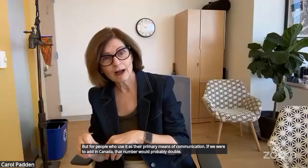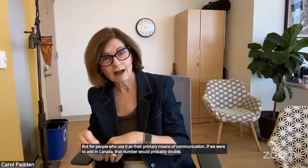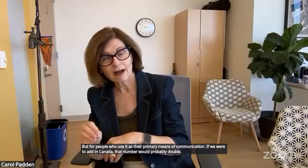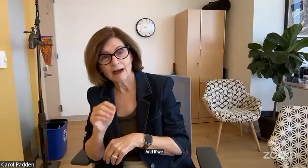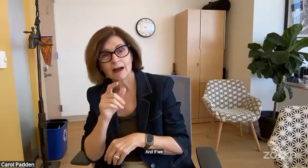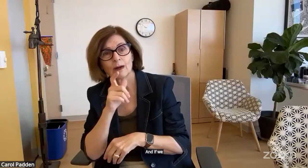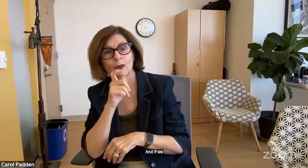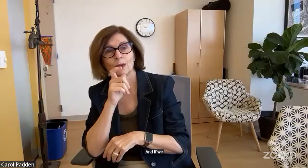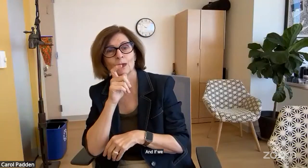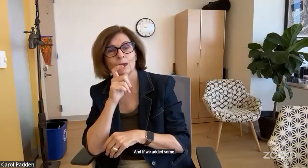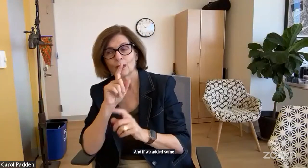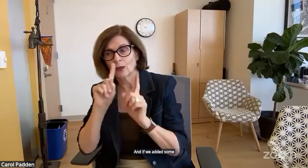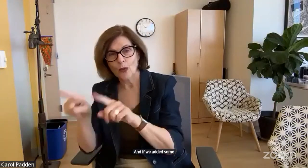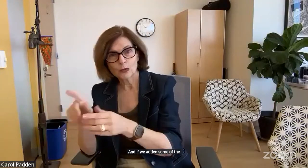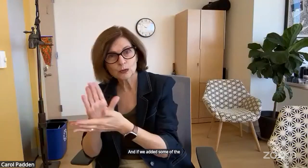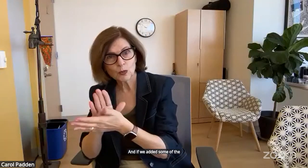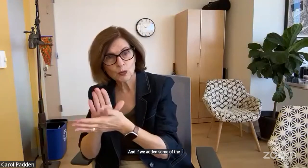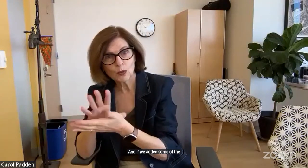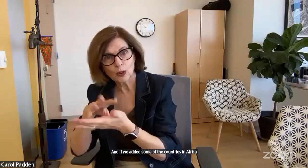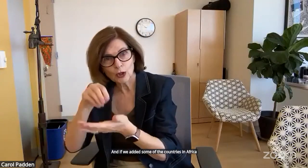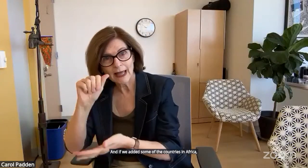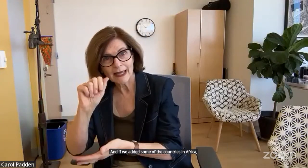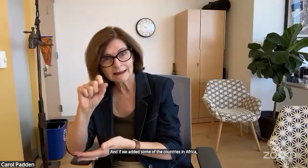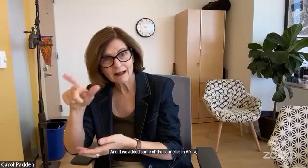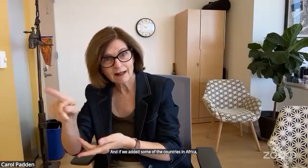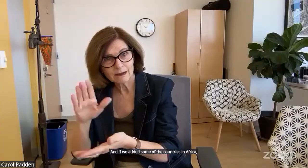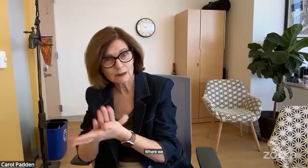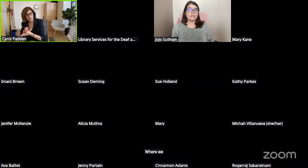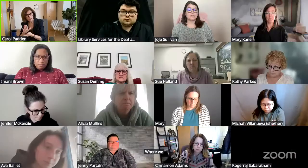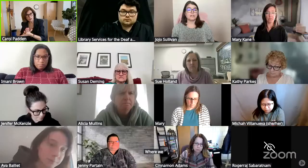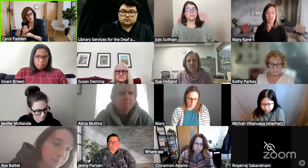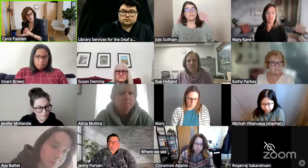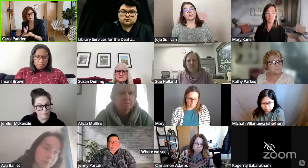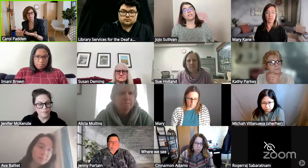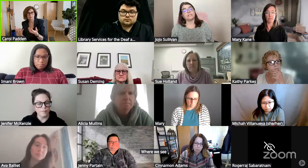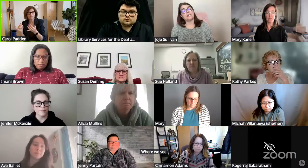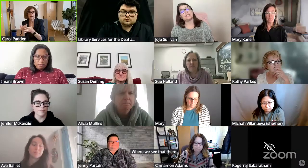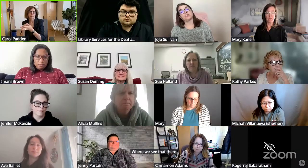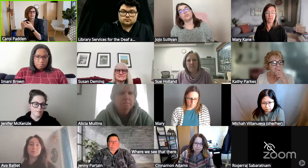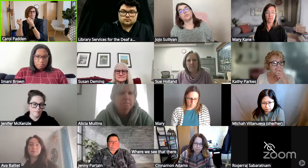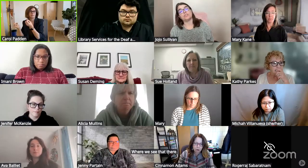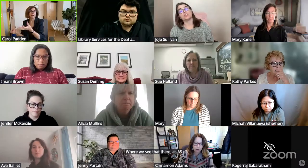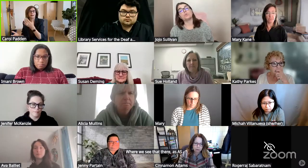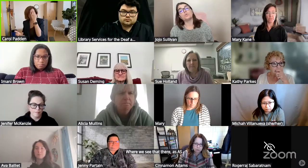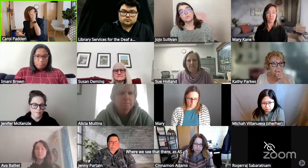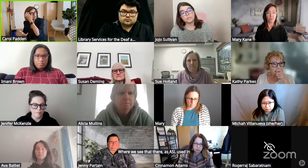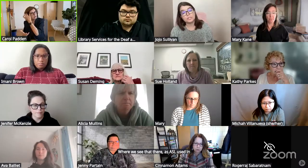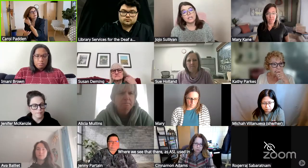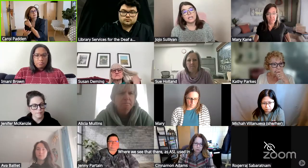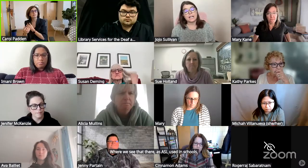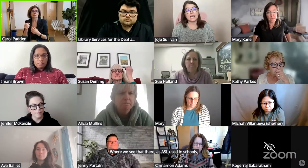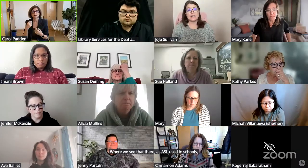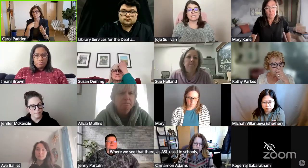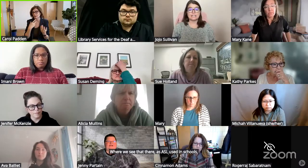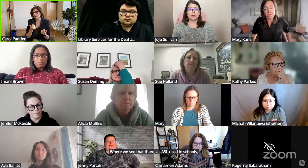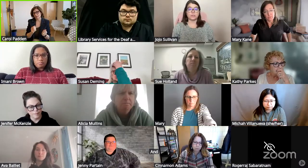we added some of the countries in Africa where we see that there is ASL used in schools and is the language